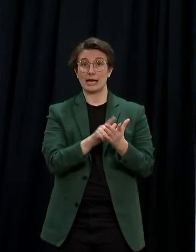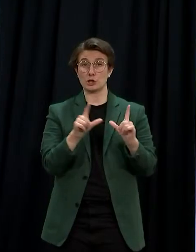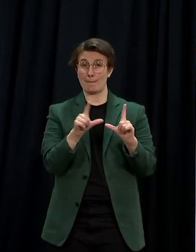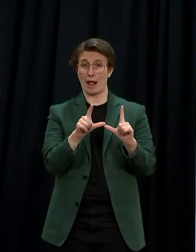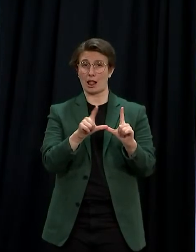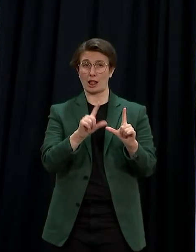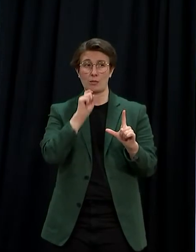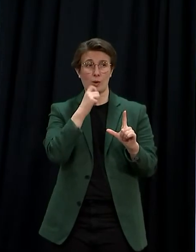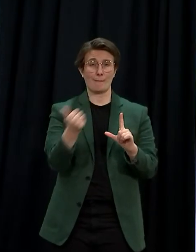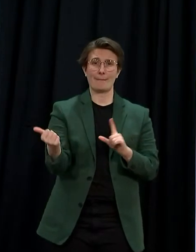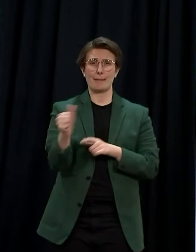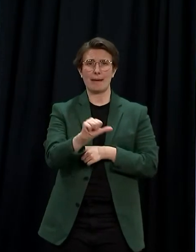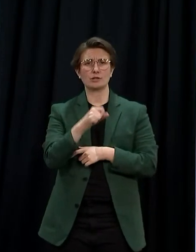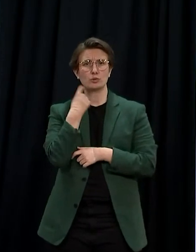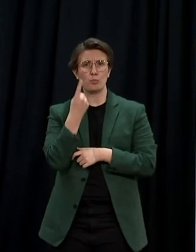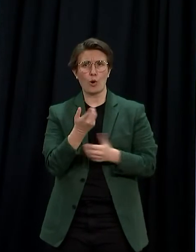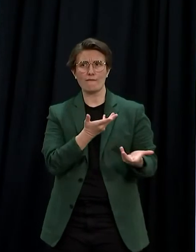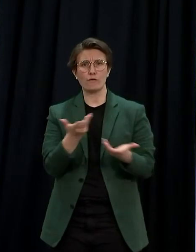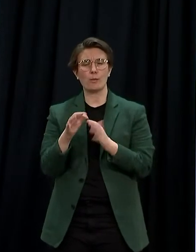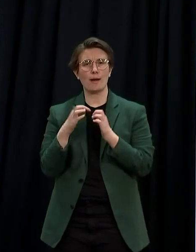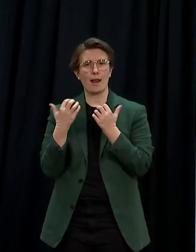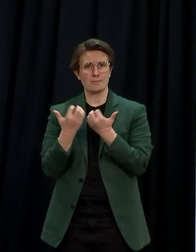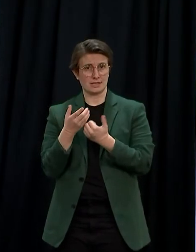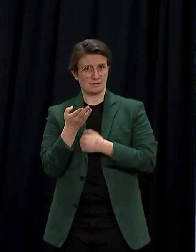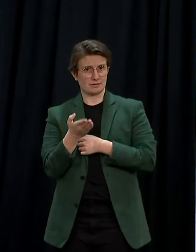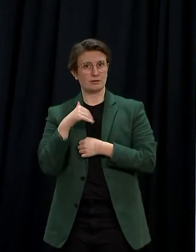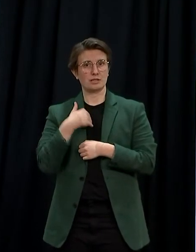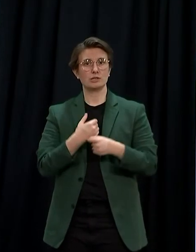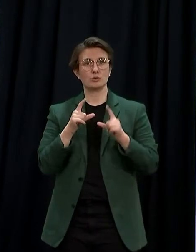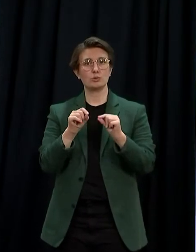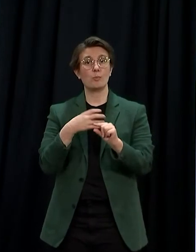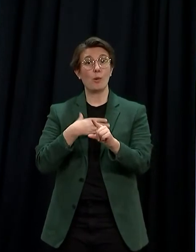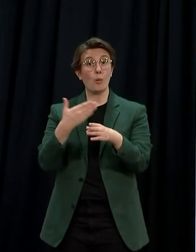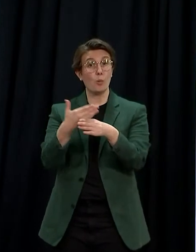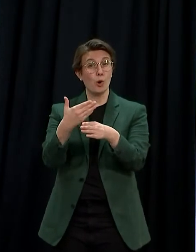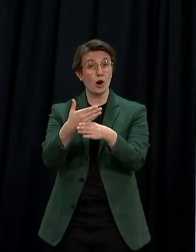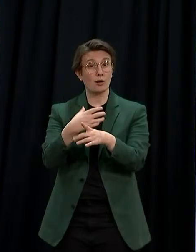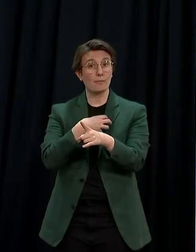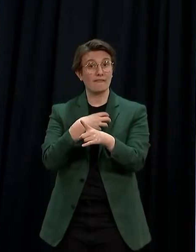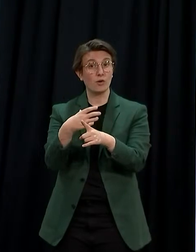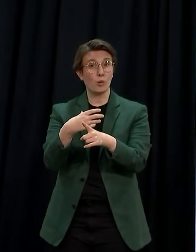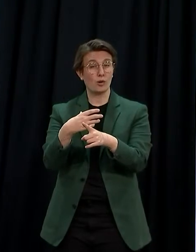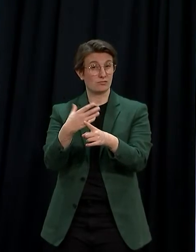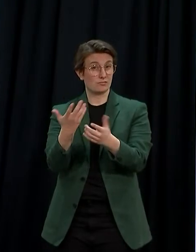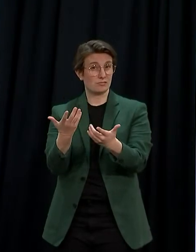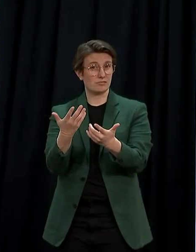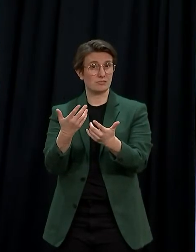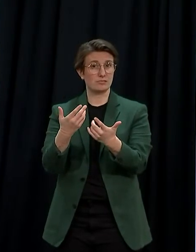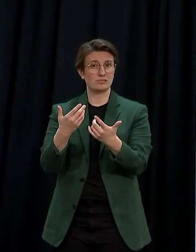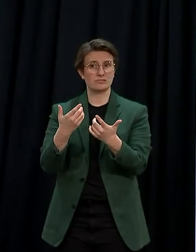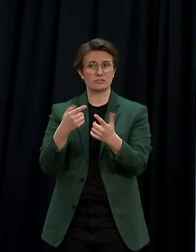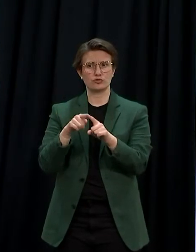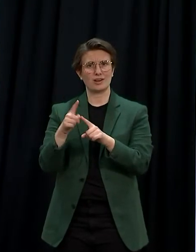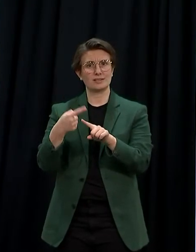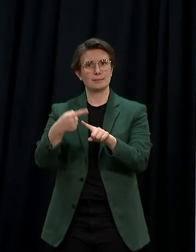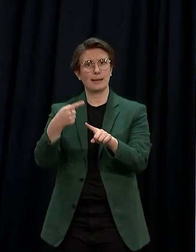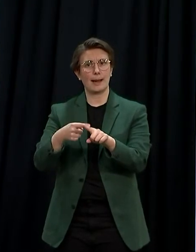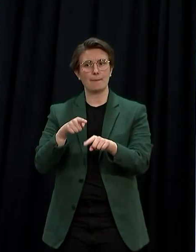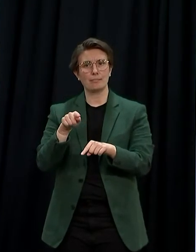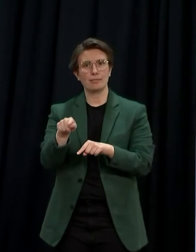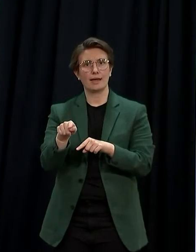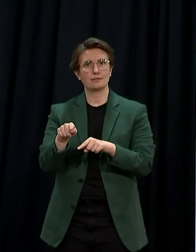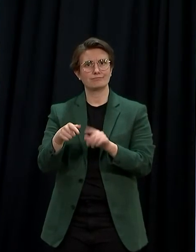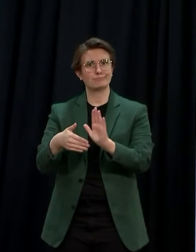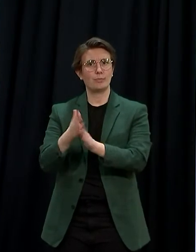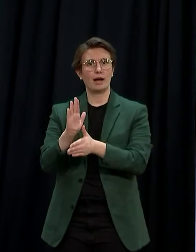that's needed, apart from expediting? We've already had some initial conversations and sought some additional advice. We'll continue to